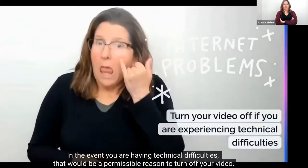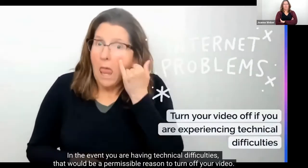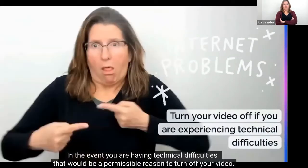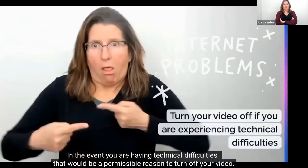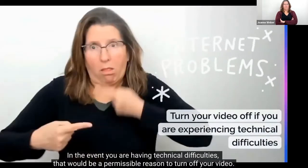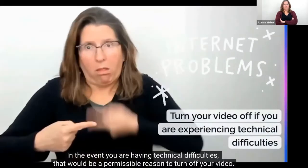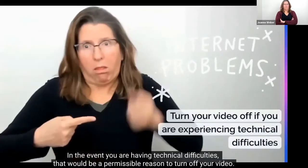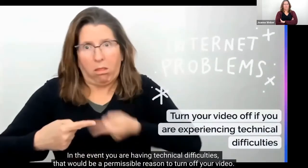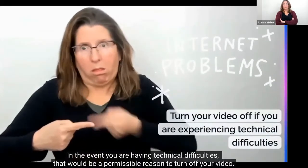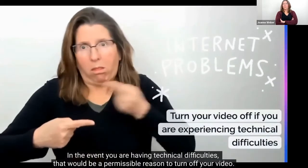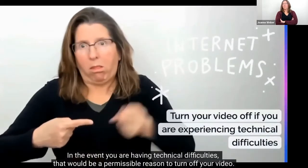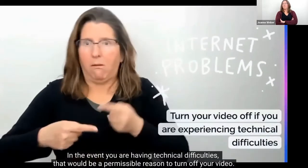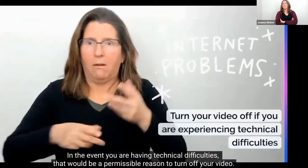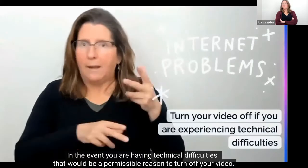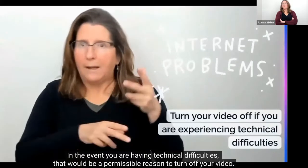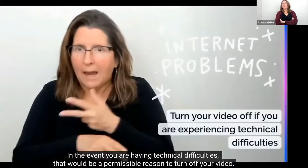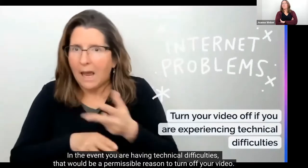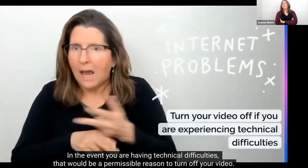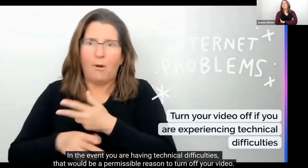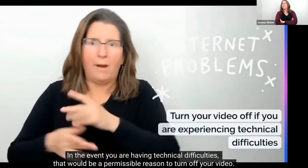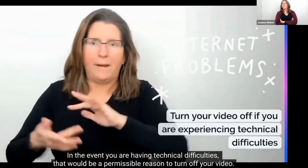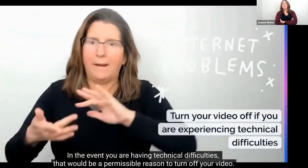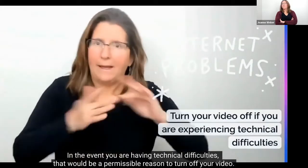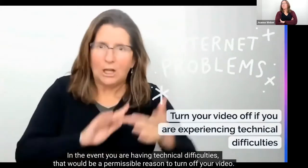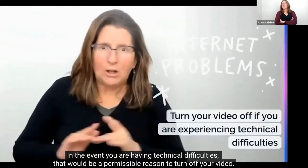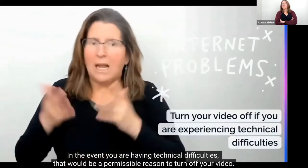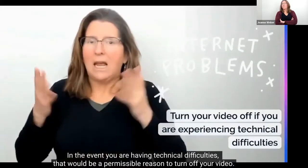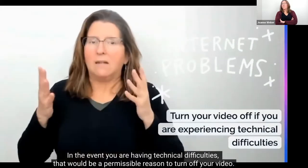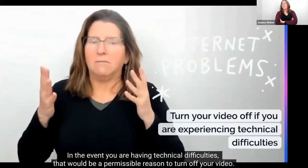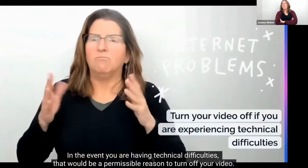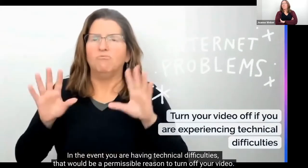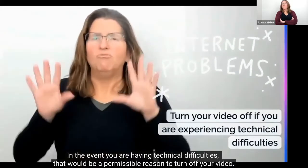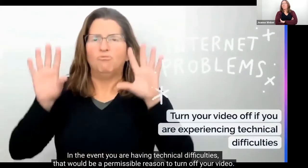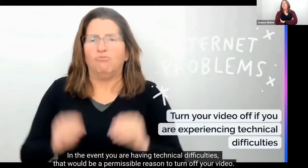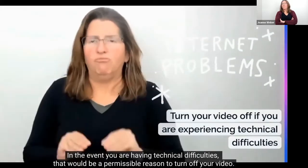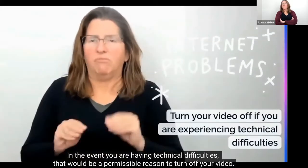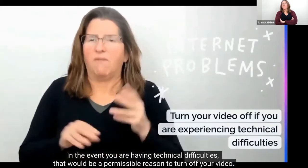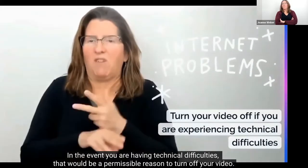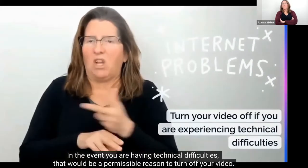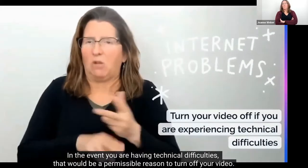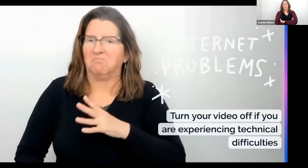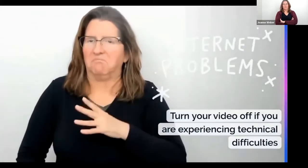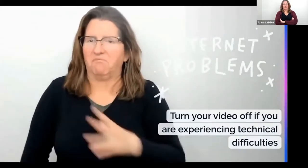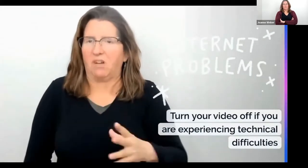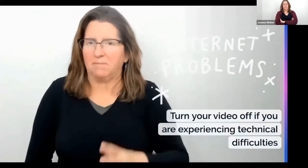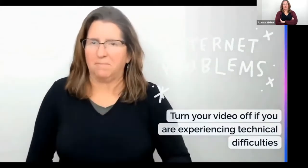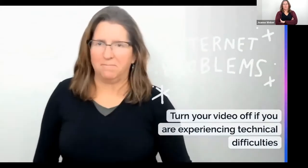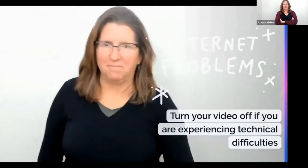In the event you are having technical difficulties, that would be a permissible reason to turn off your